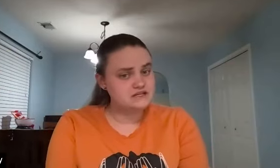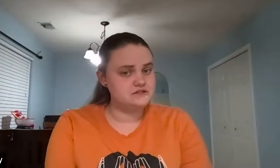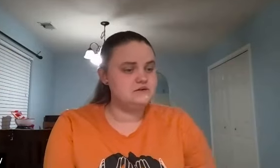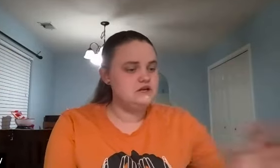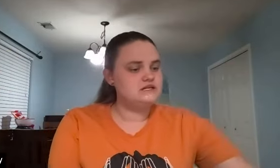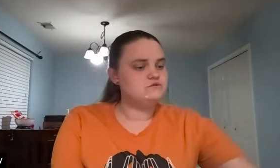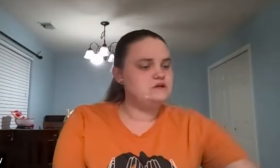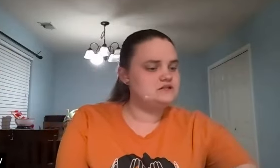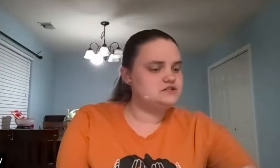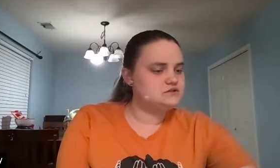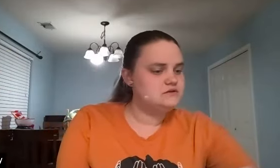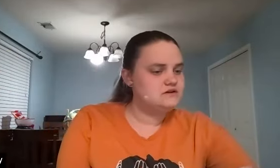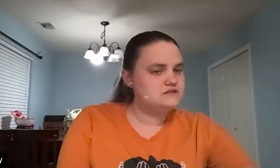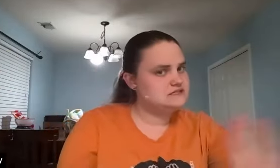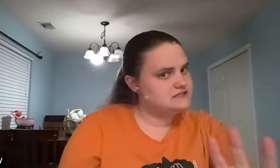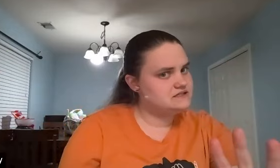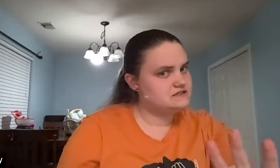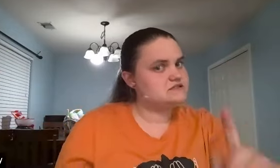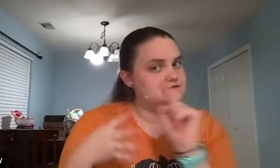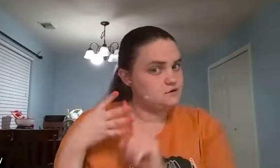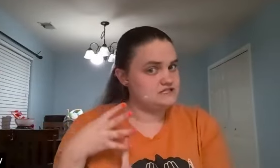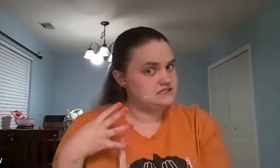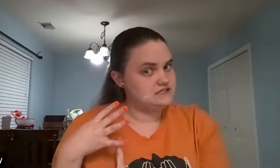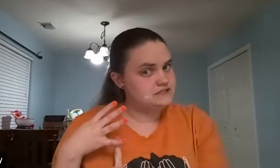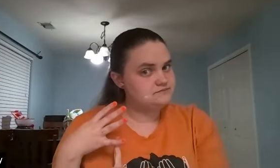do is we can do the seasons, the 4 seasons.